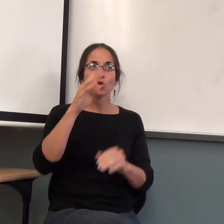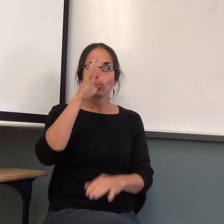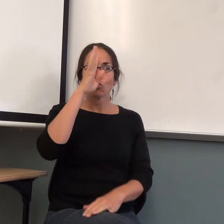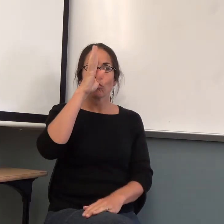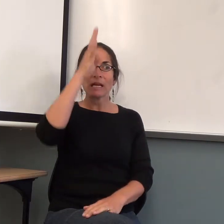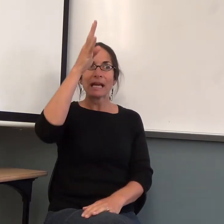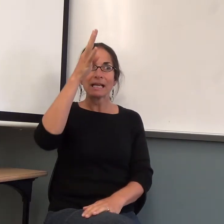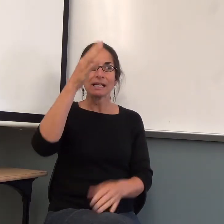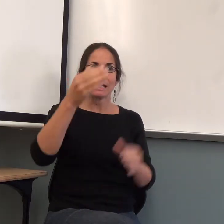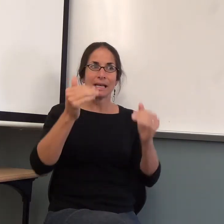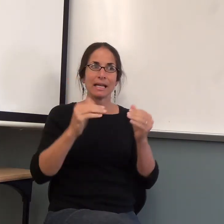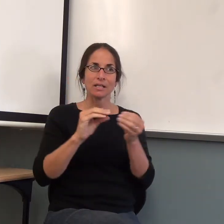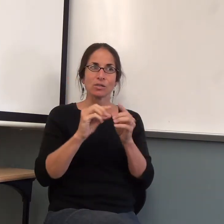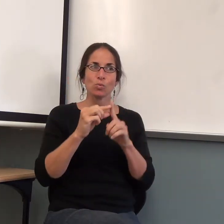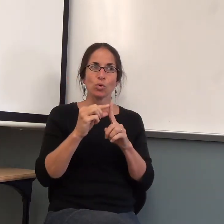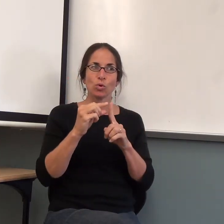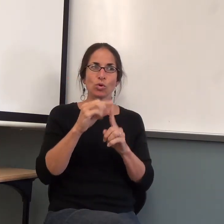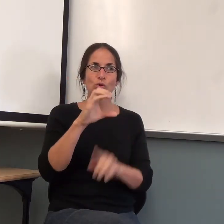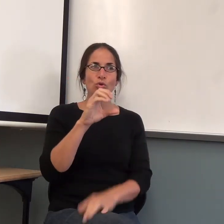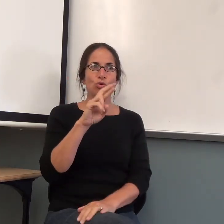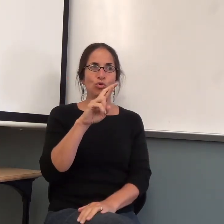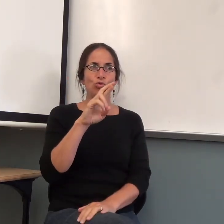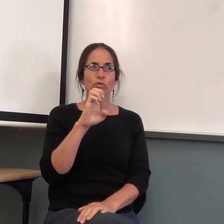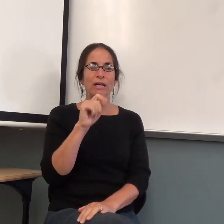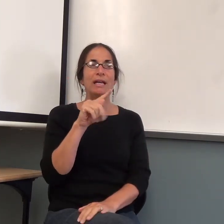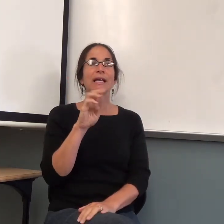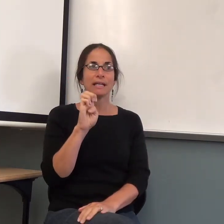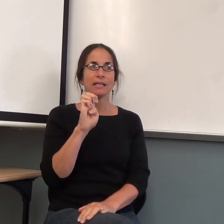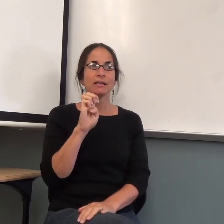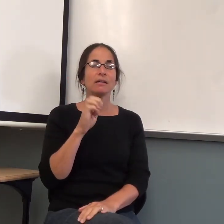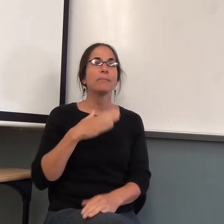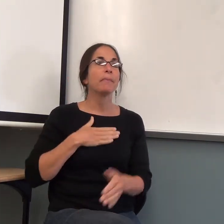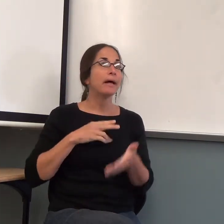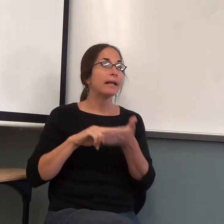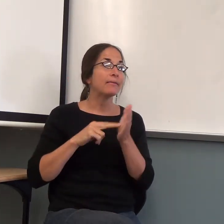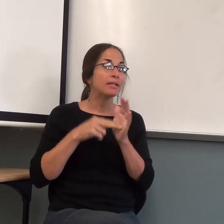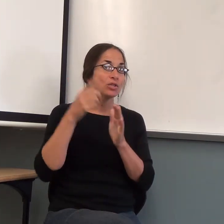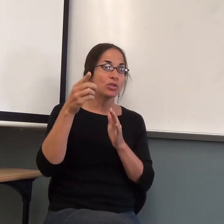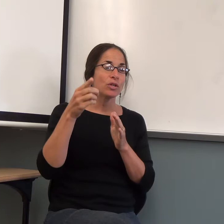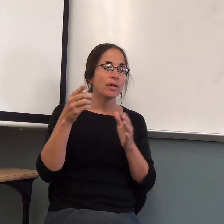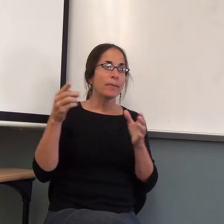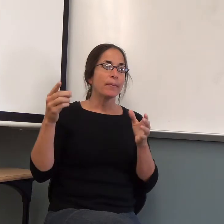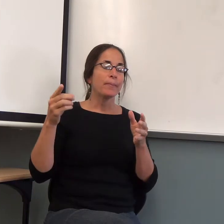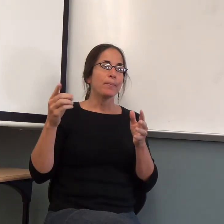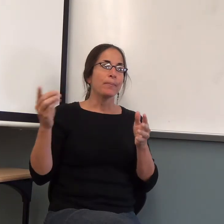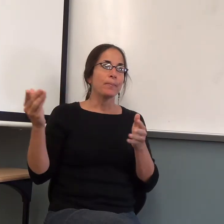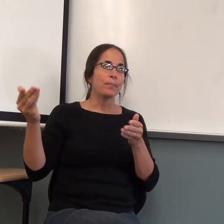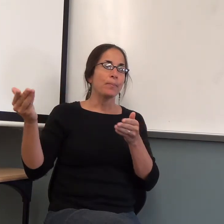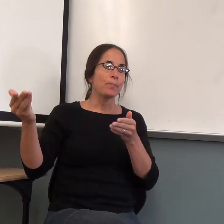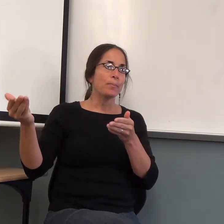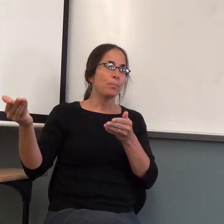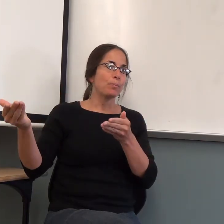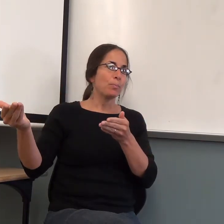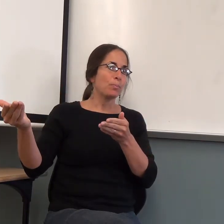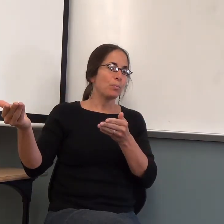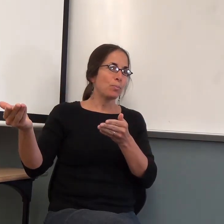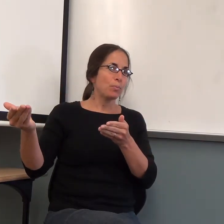sir. For my definition, I got bring something into existence. Great. To bring something into